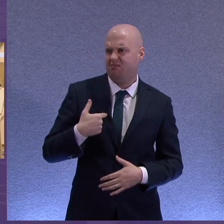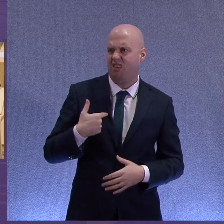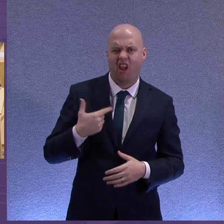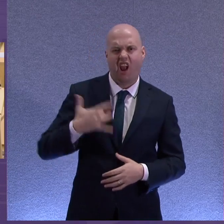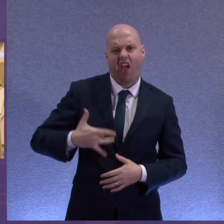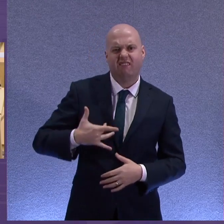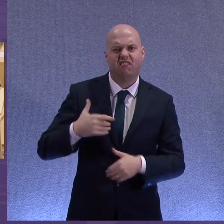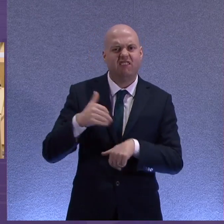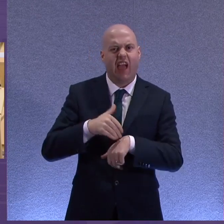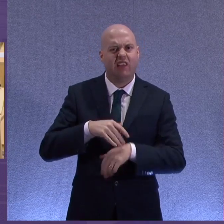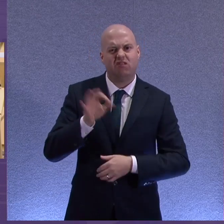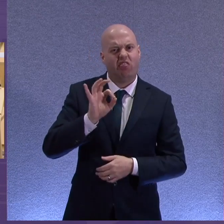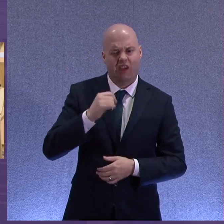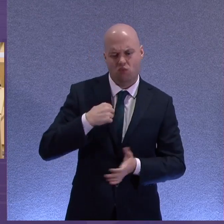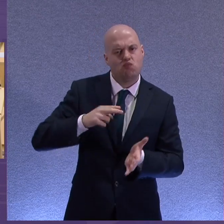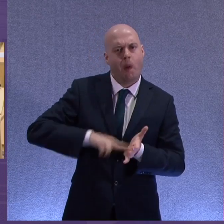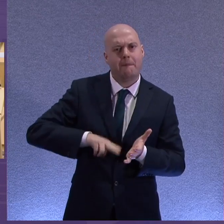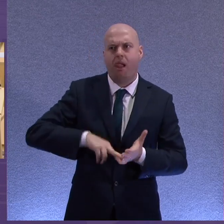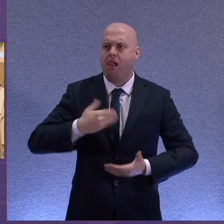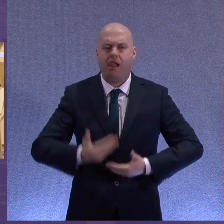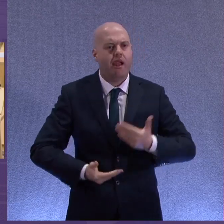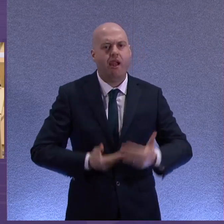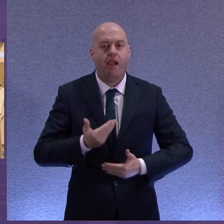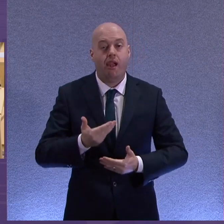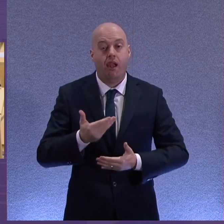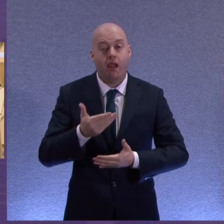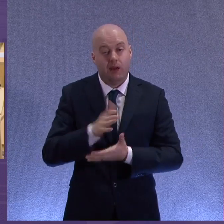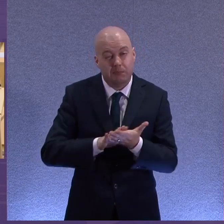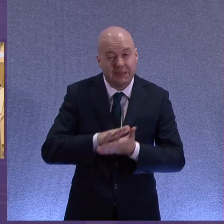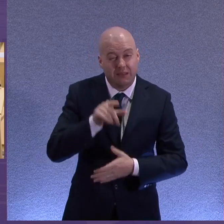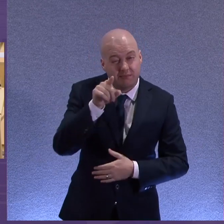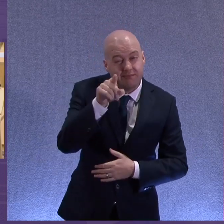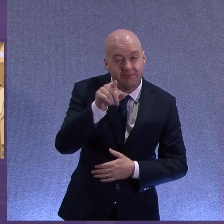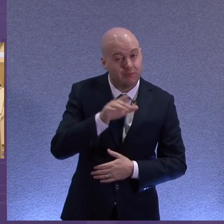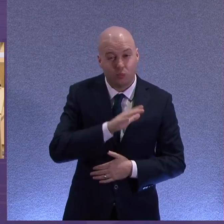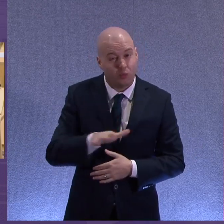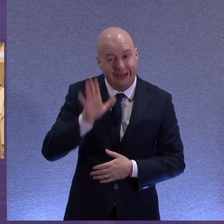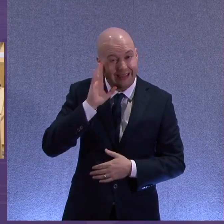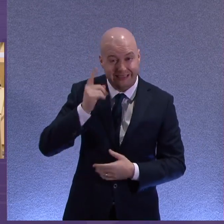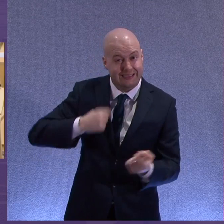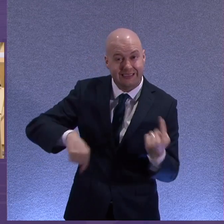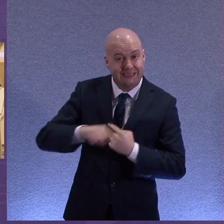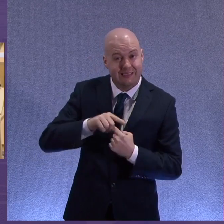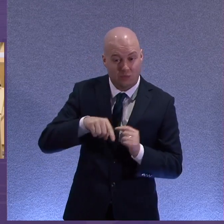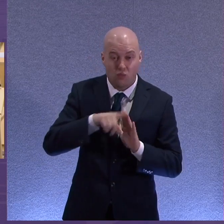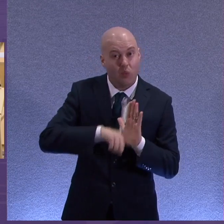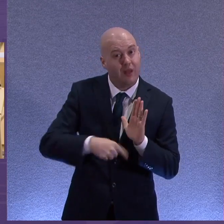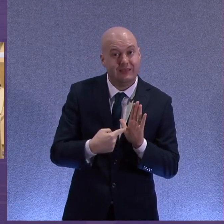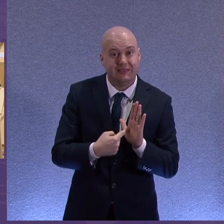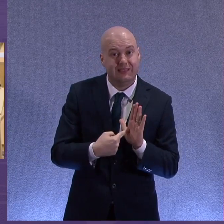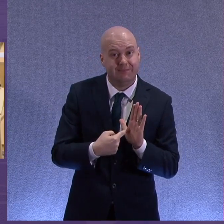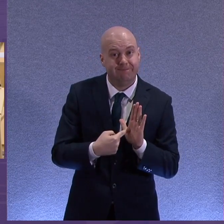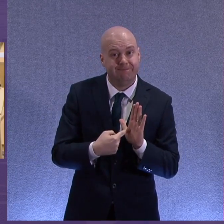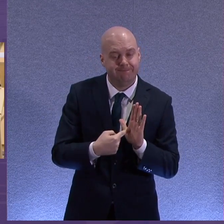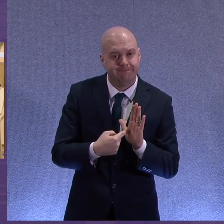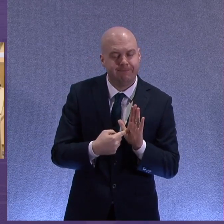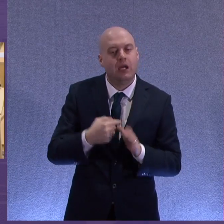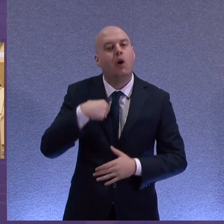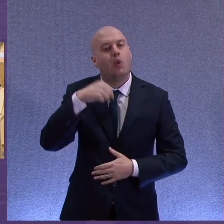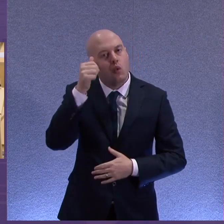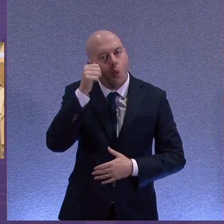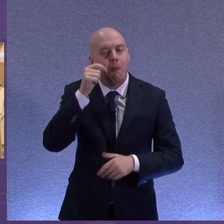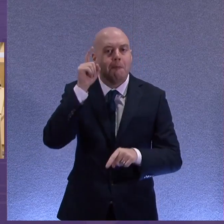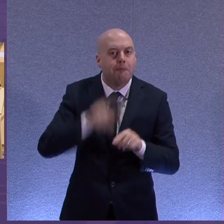certainly not sticking to the rules that we are asking people to abide by. I'm confident that the vast majority of people will comply with these rules, and I want to